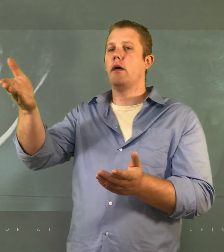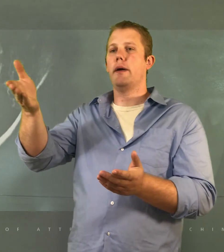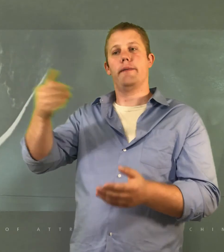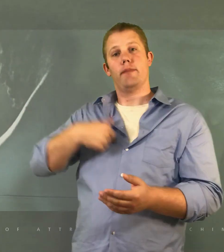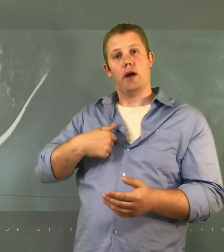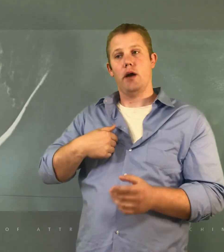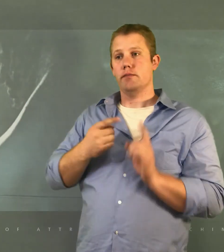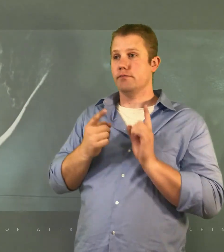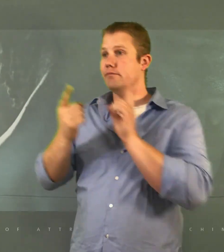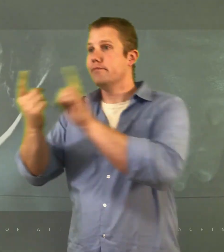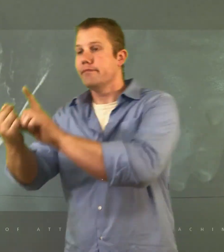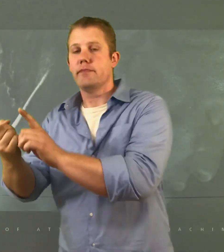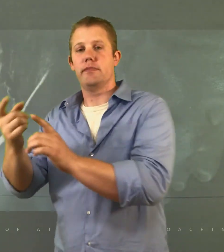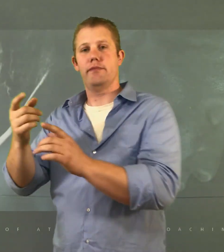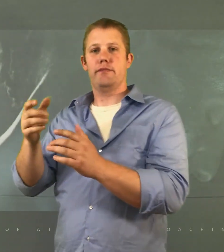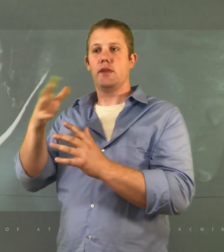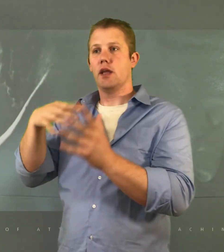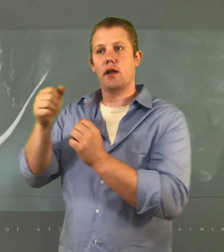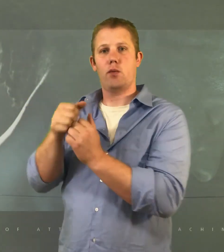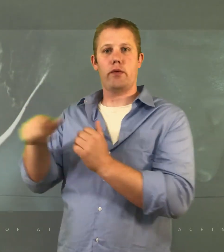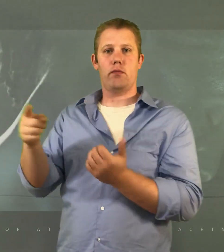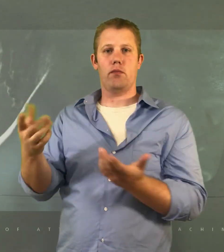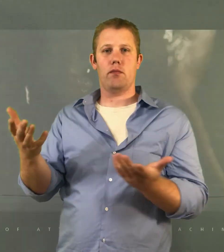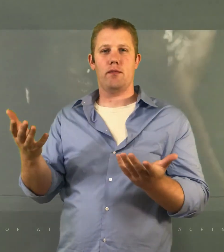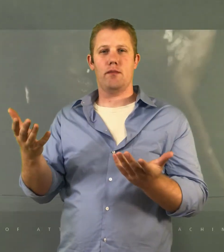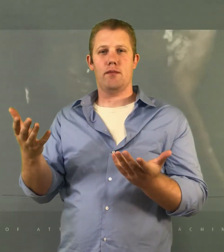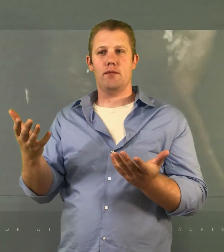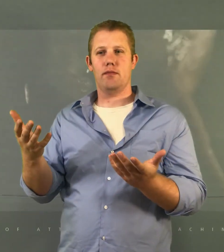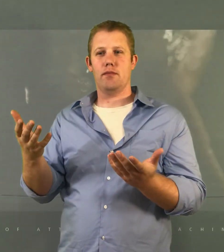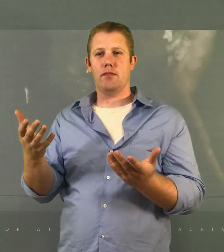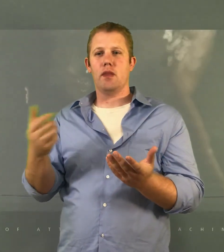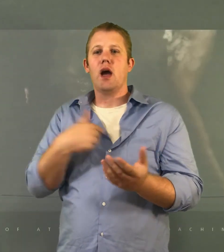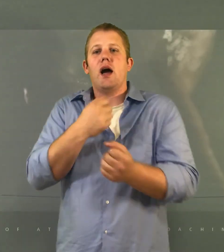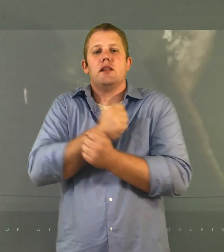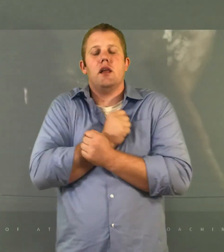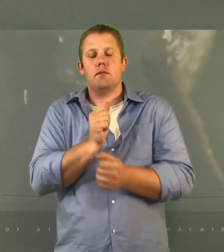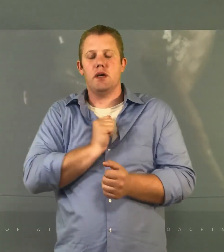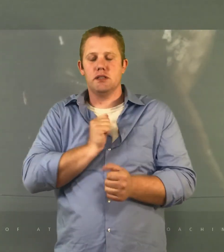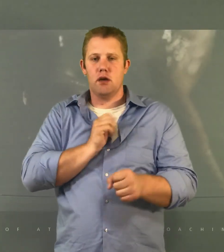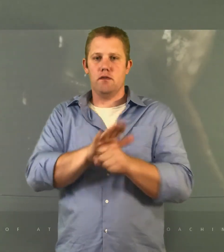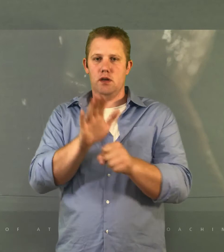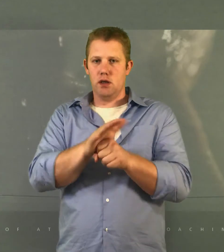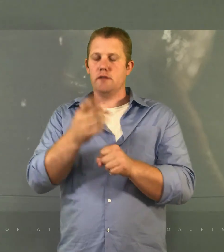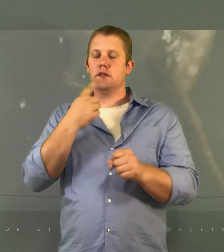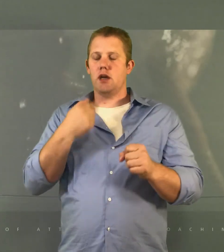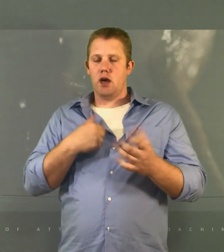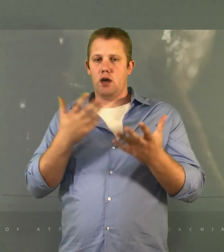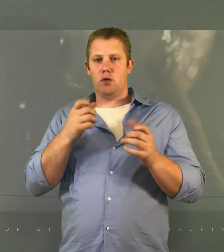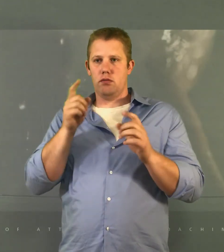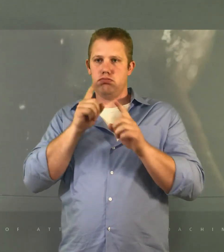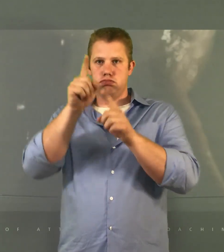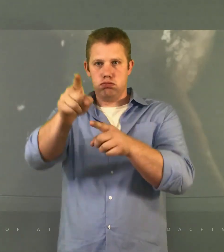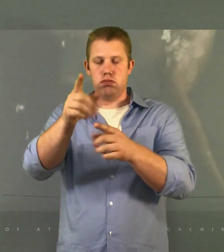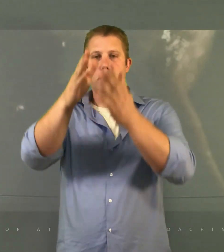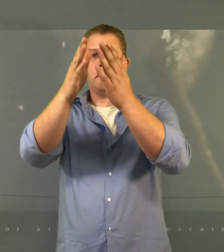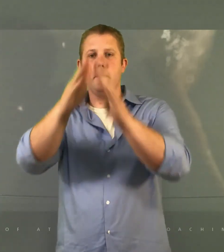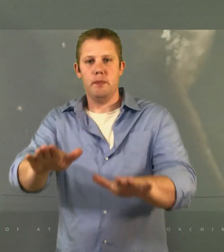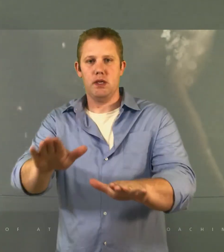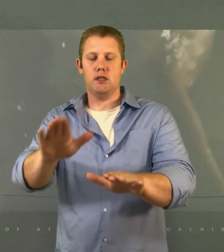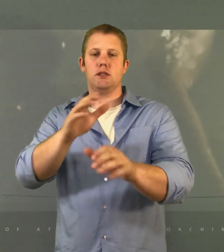they? Ah, there they are. So let me walk in that direction. I love myself enough to say that I want to